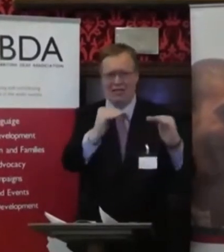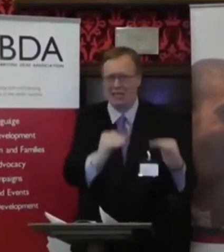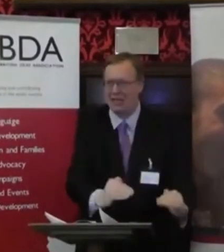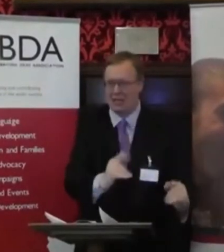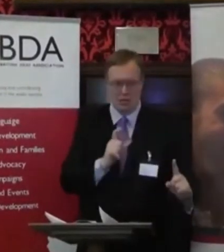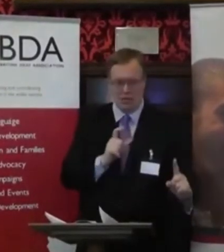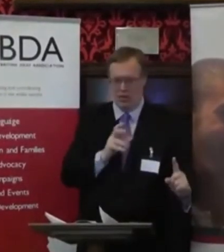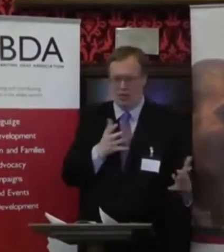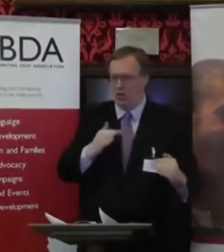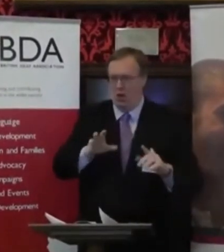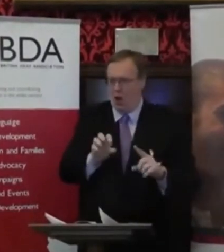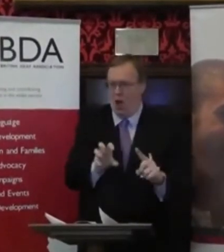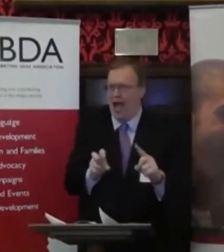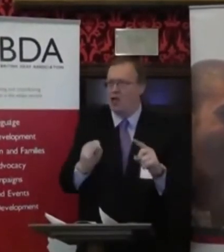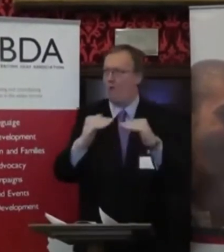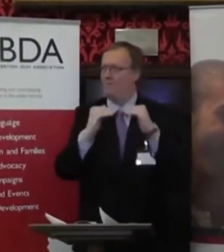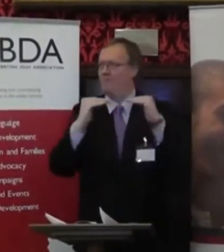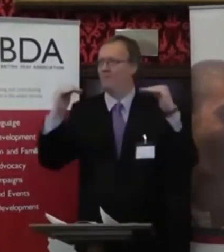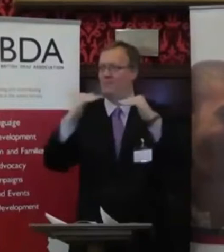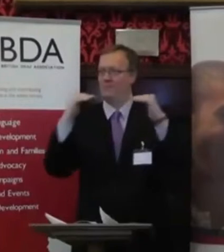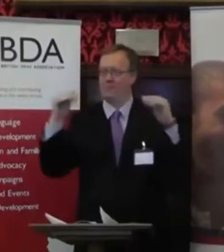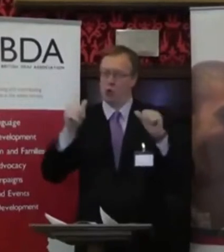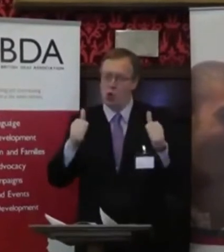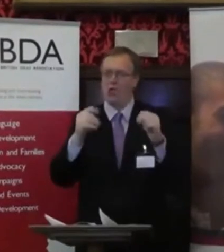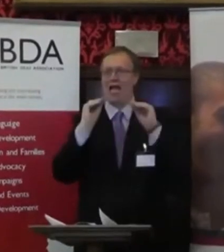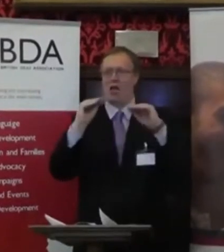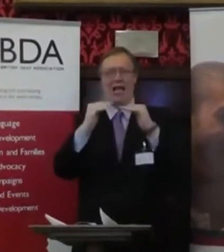communication support worker whose signing is British Sign Language ability is at a lower